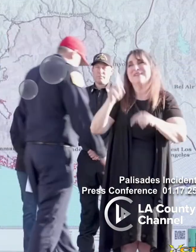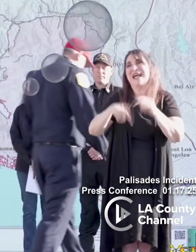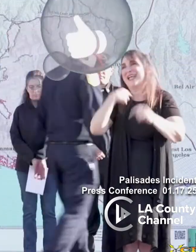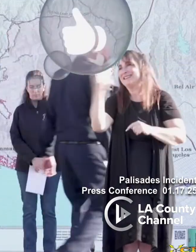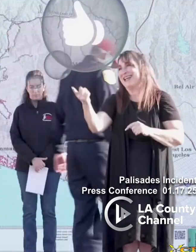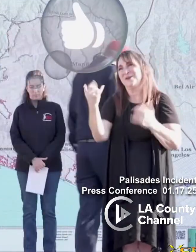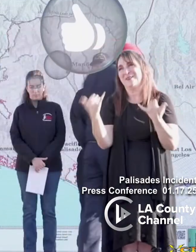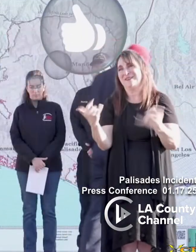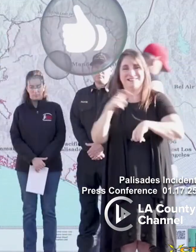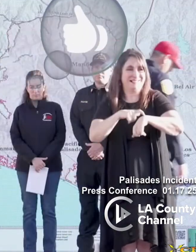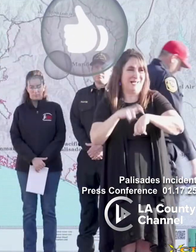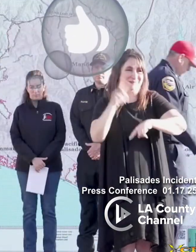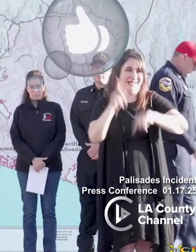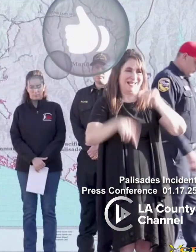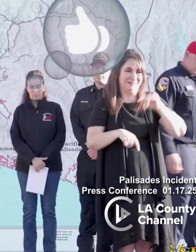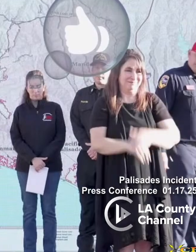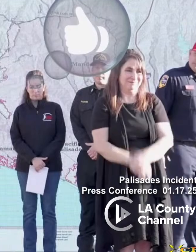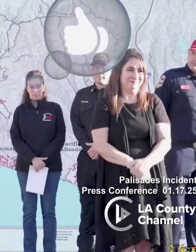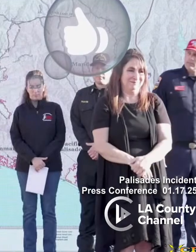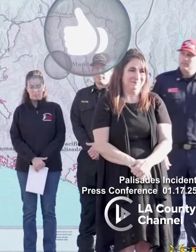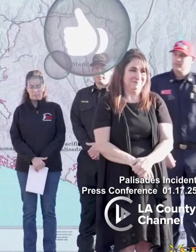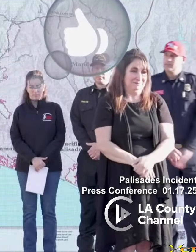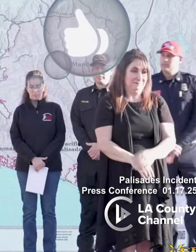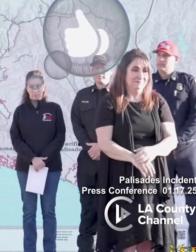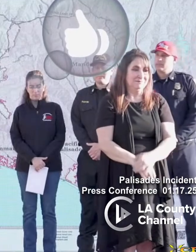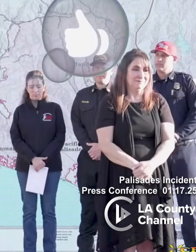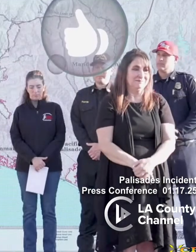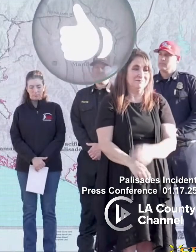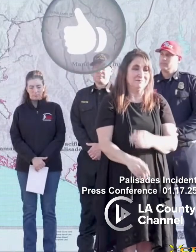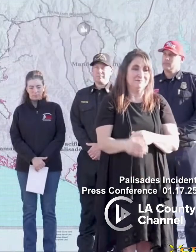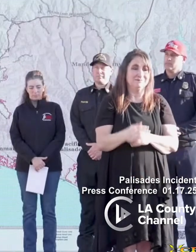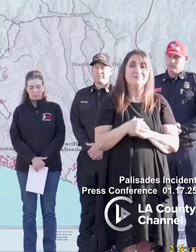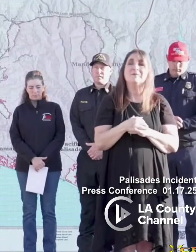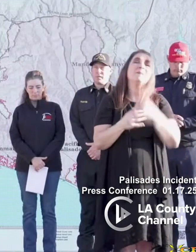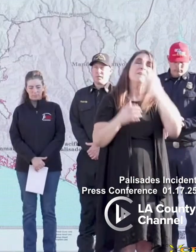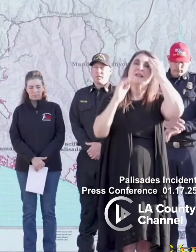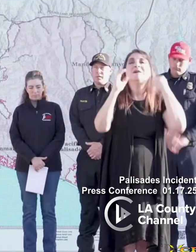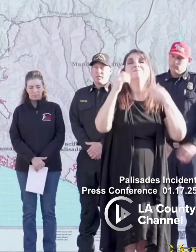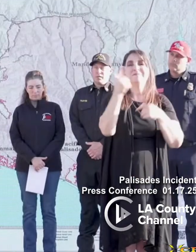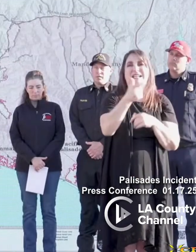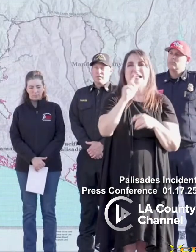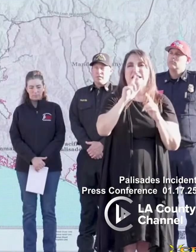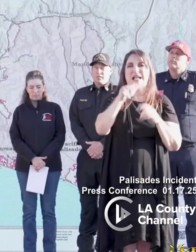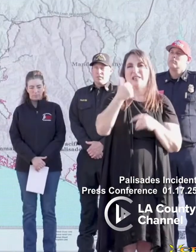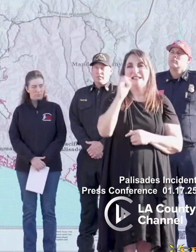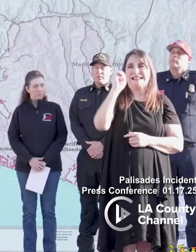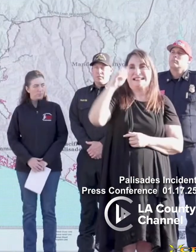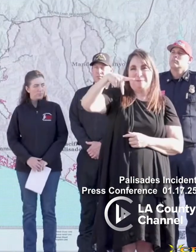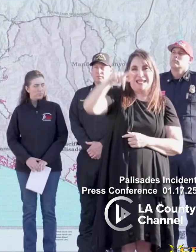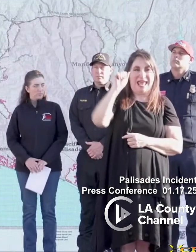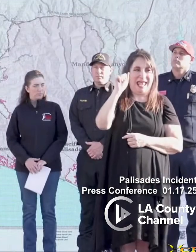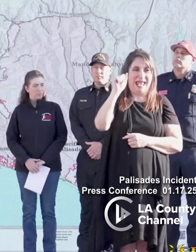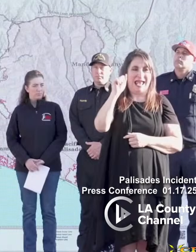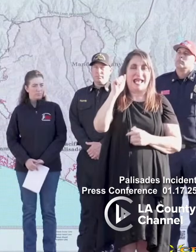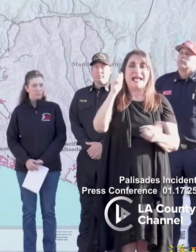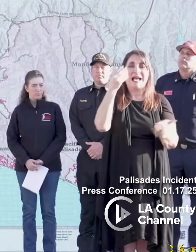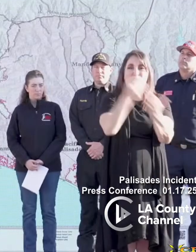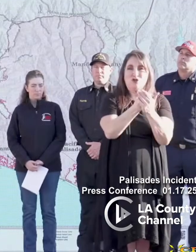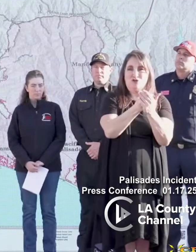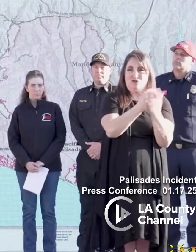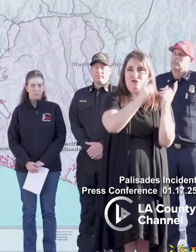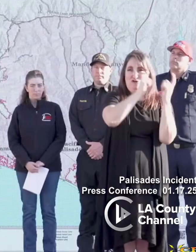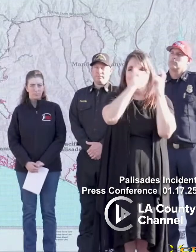Couple of things. EPA has been given a major grant